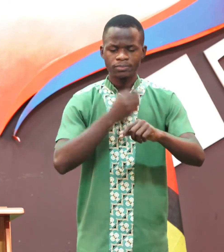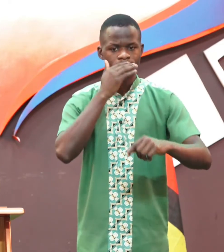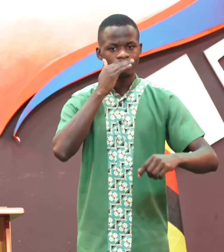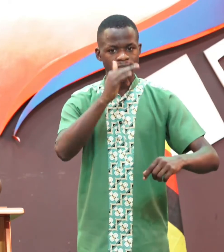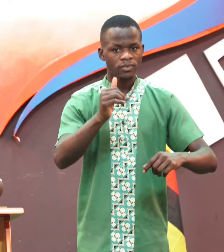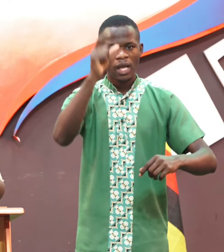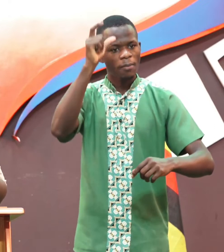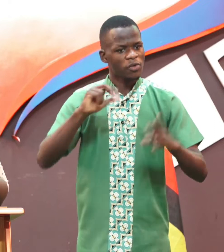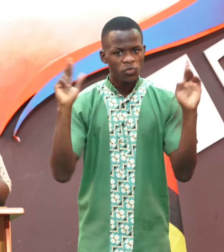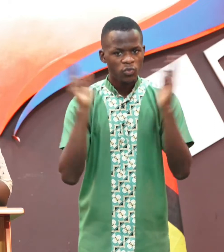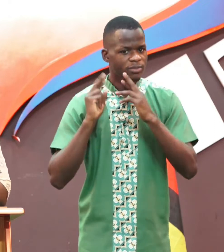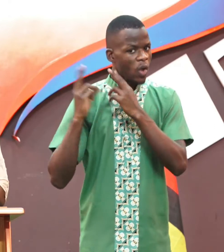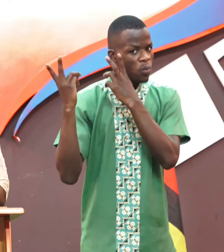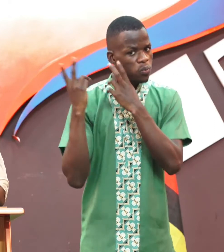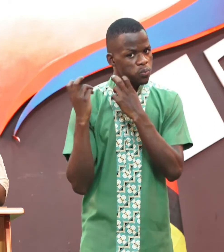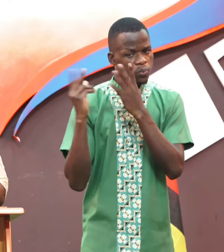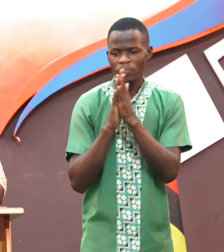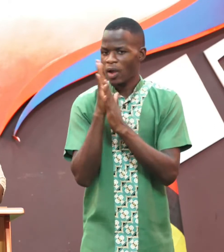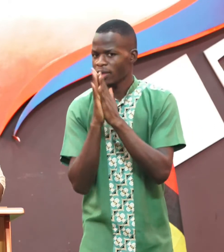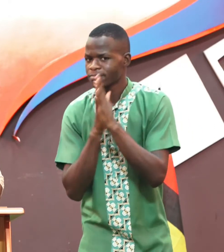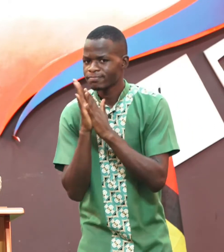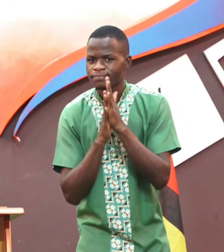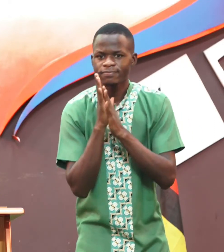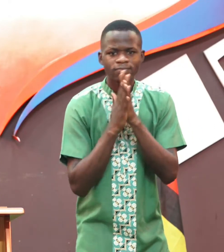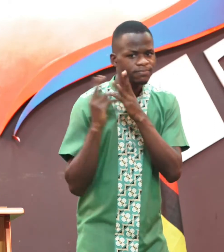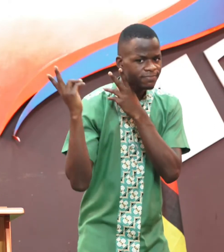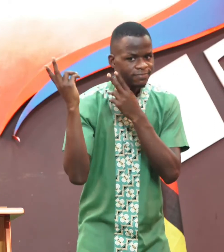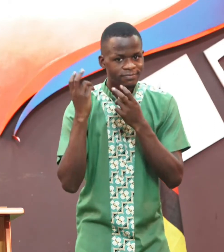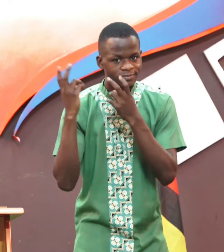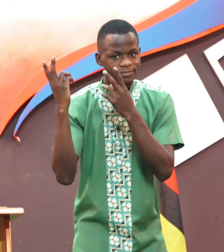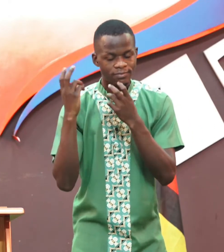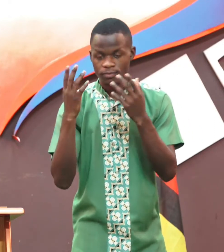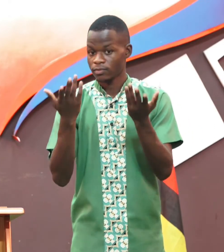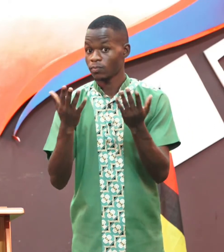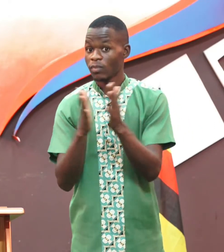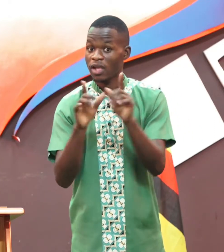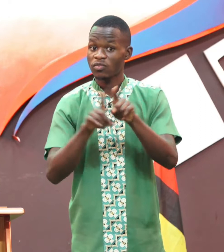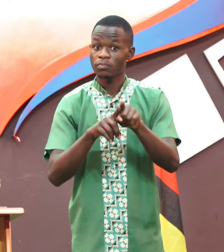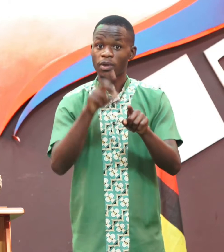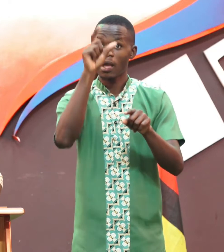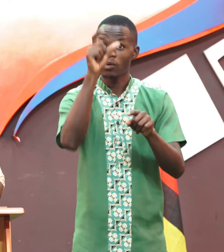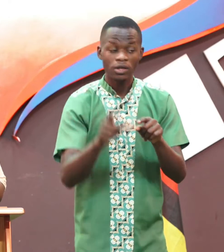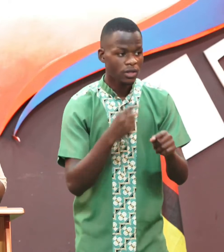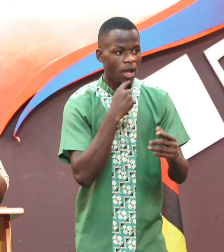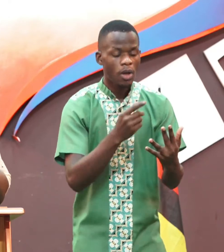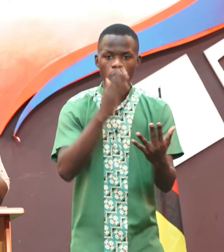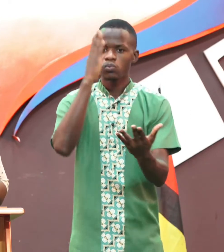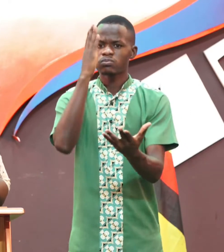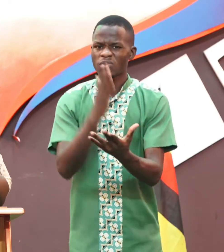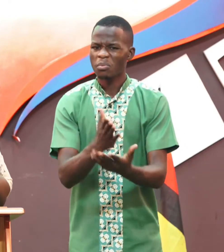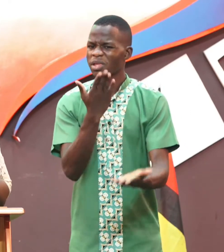us. We come to a moment that when you speak, someone wants to listen to